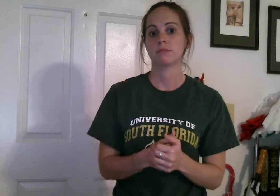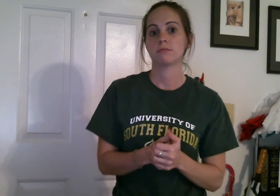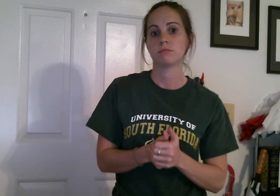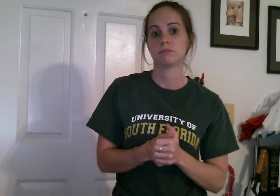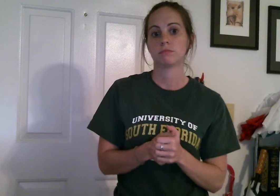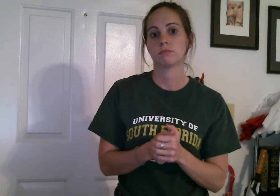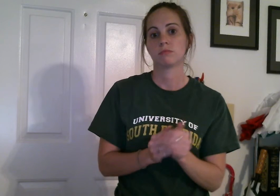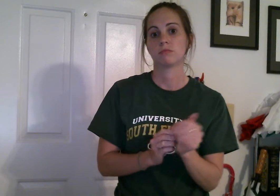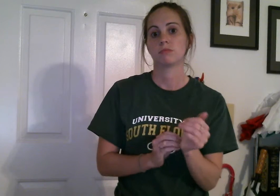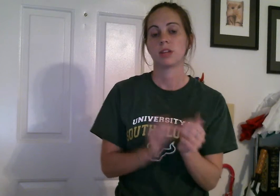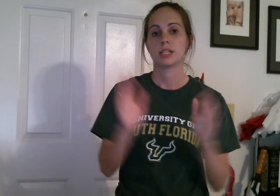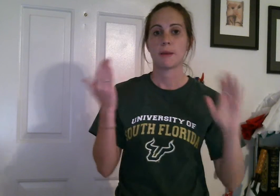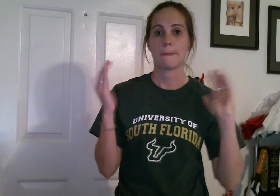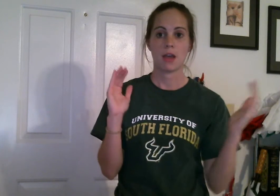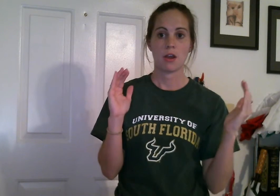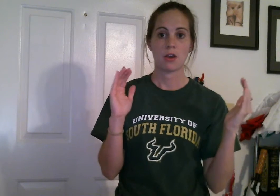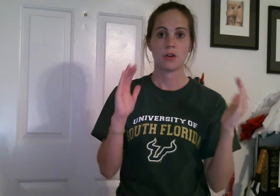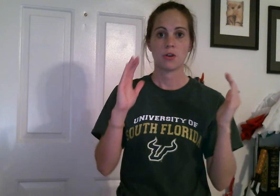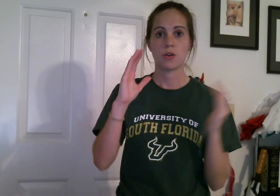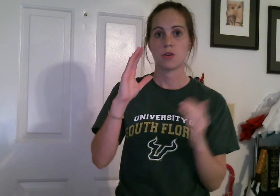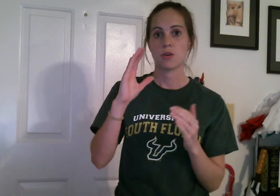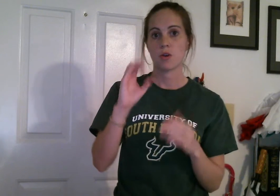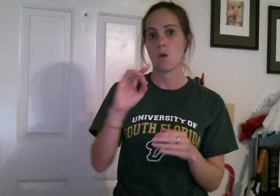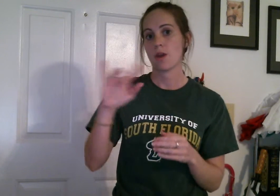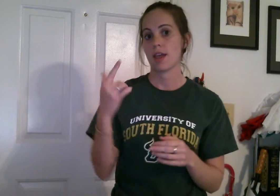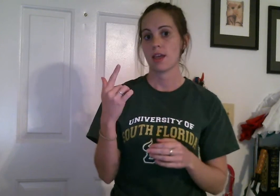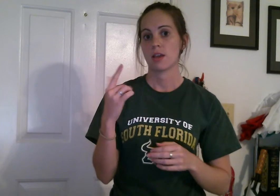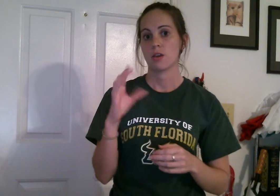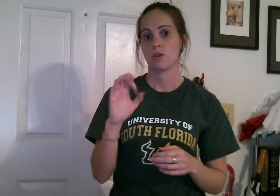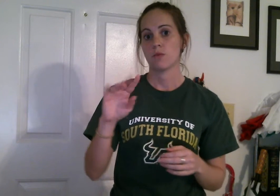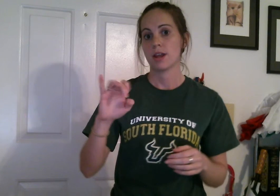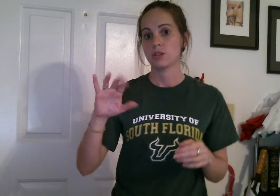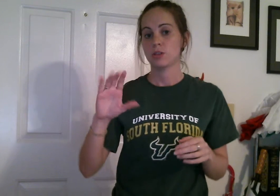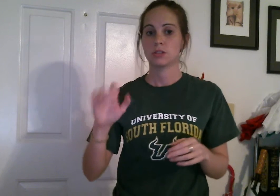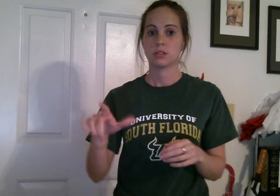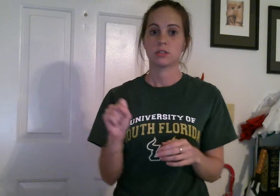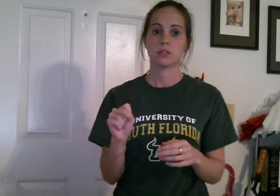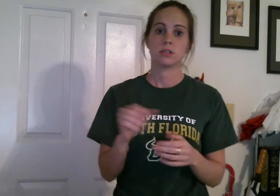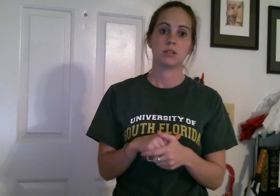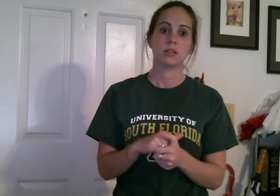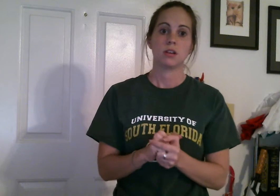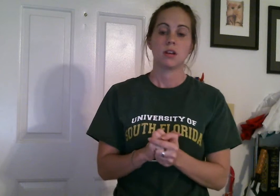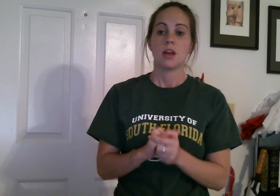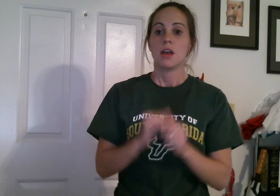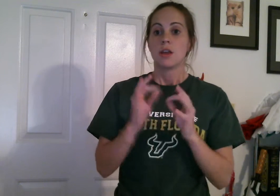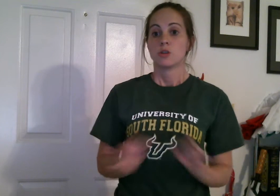Let's compare coding credentials. Coding credentials are extremely important in